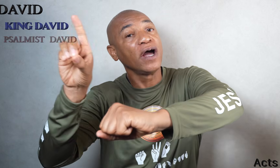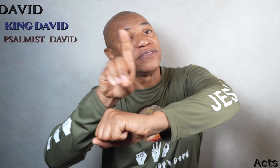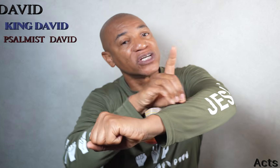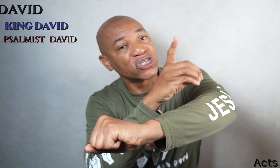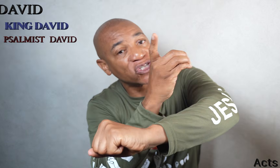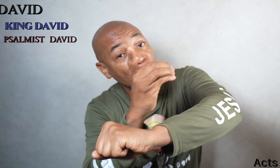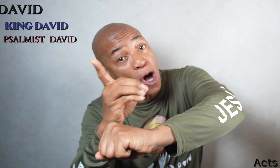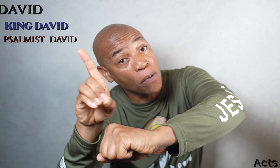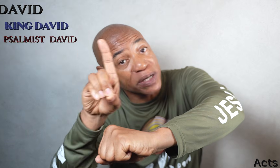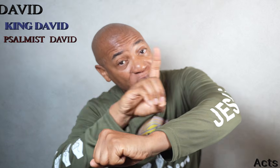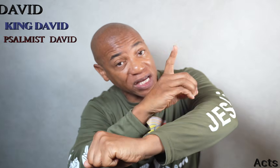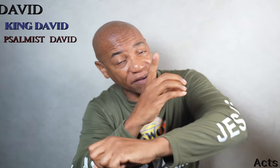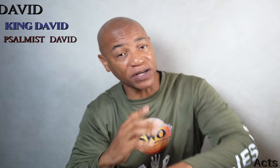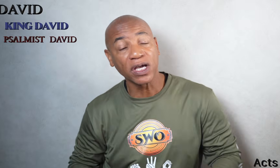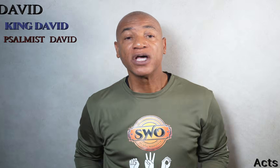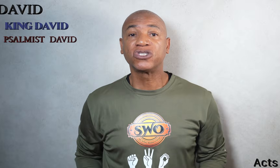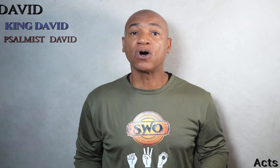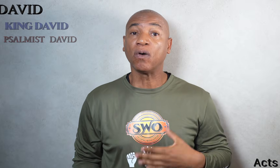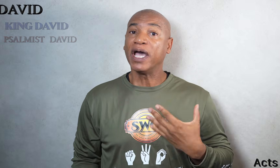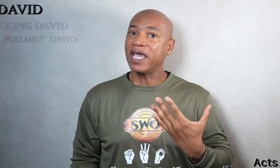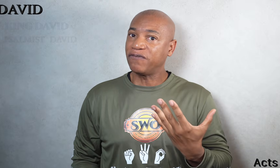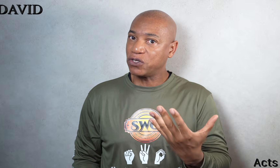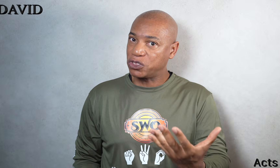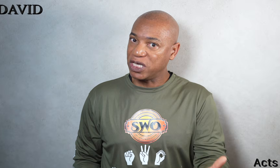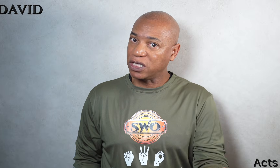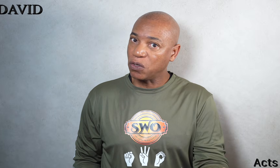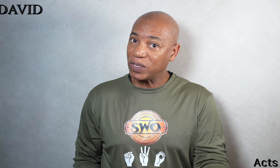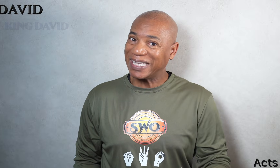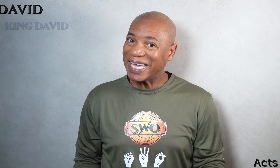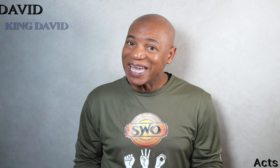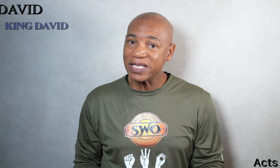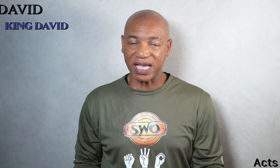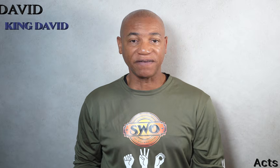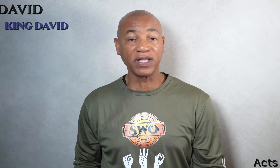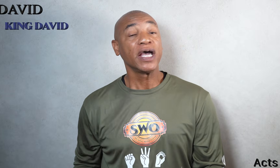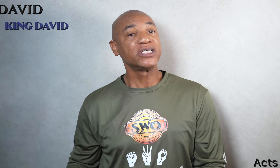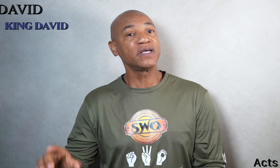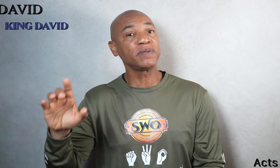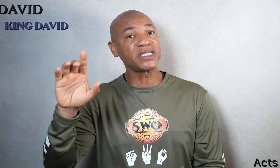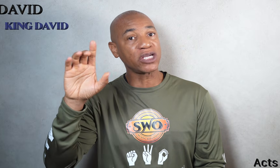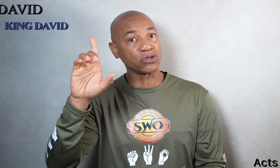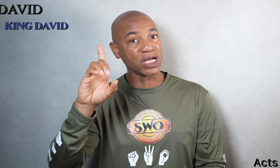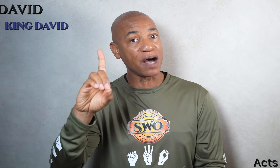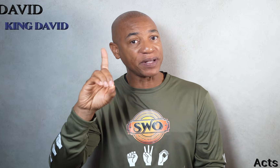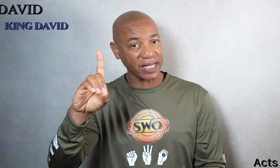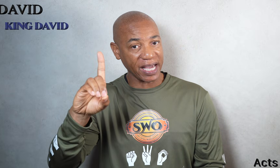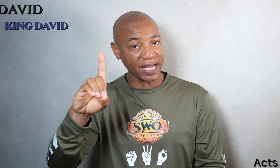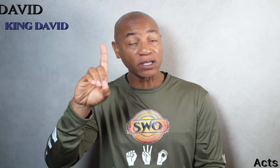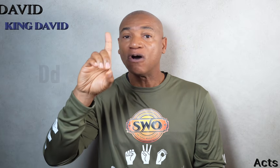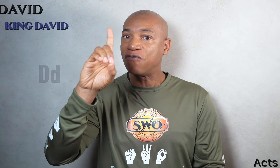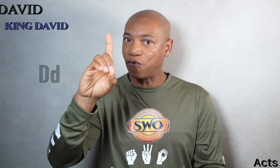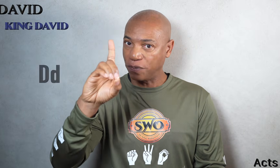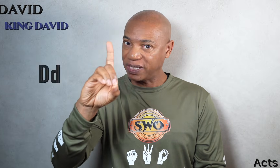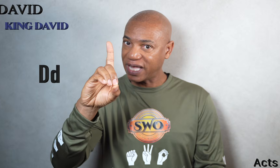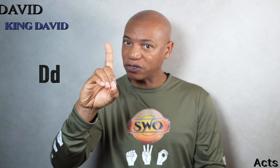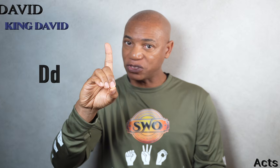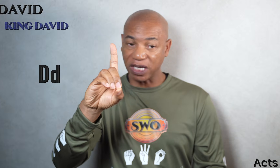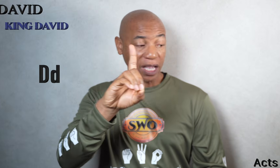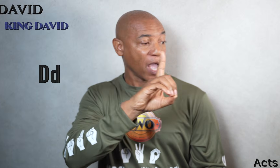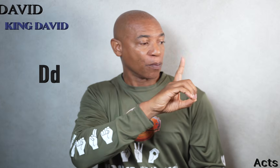the Psalmist David. So if you're dealing with King David, simply take your dominant hand, form the letter D,